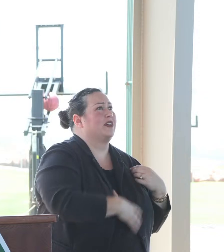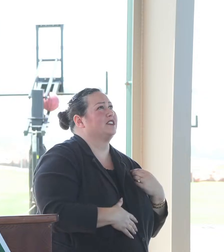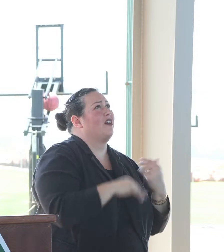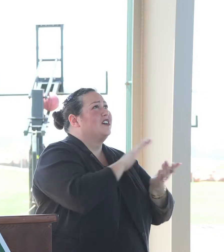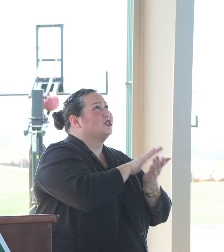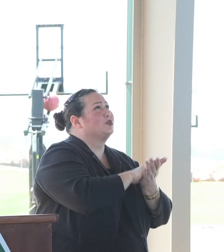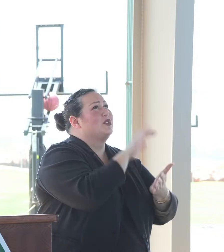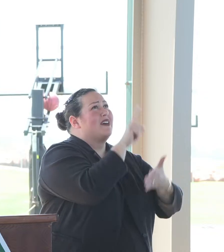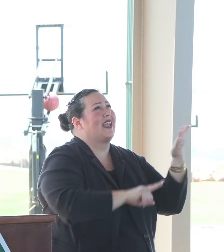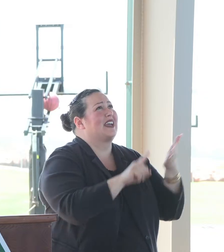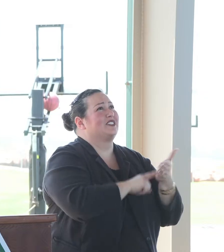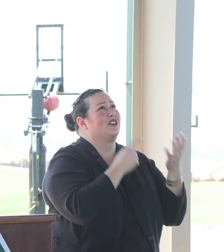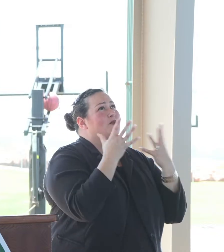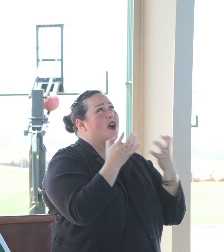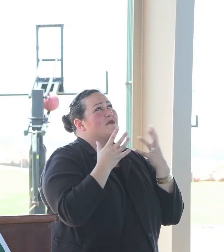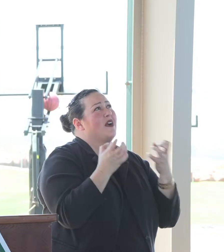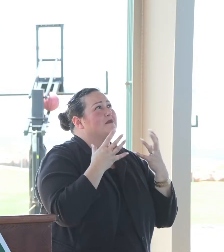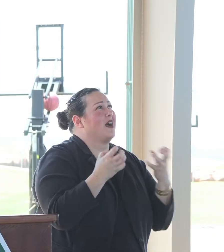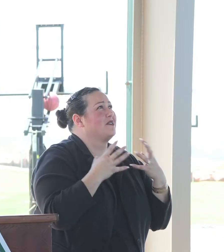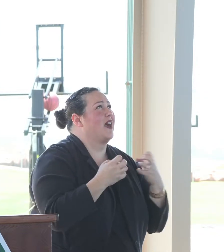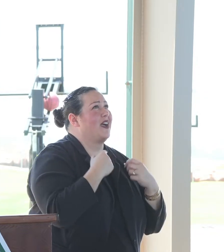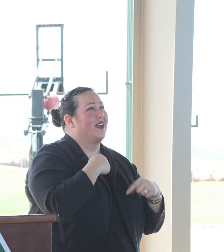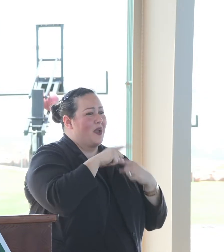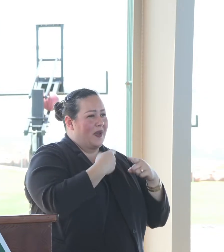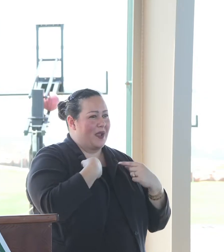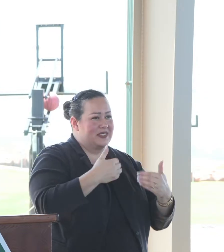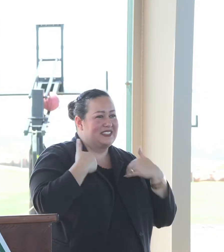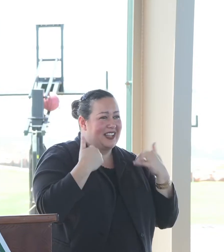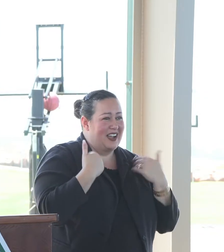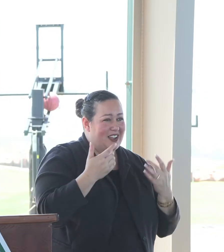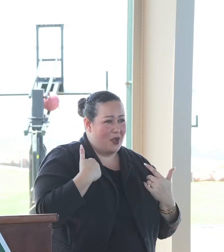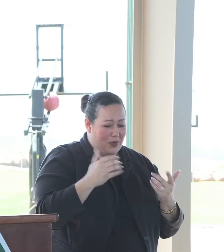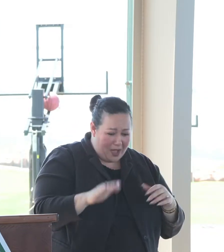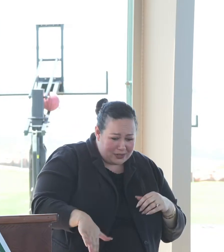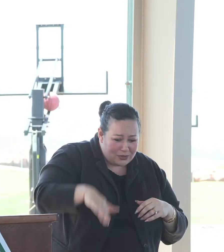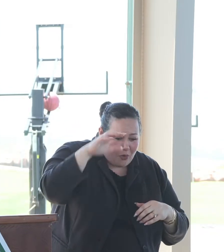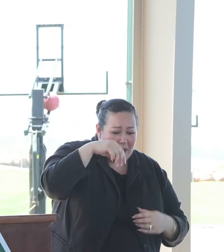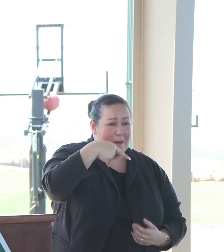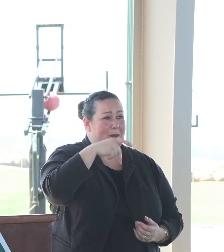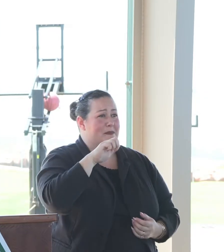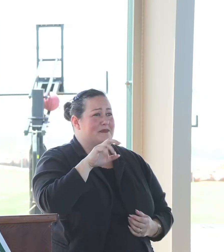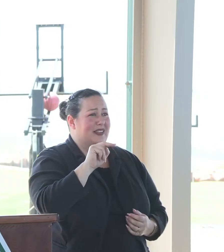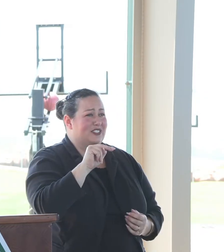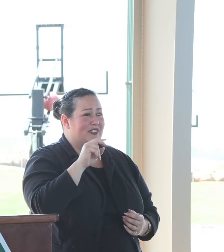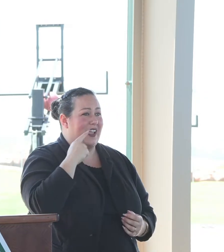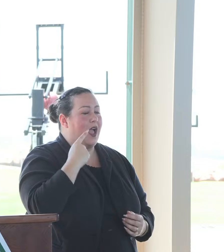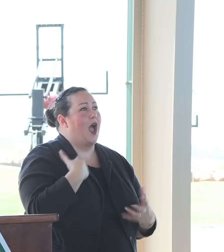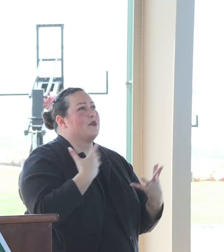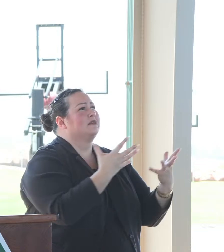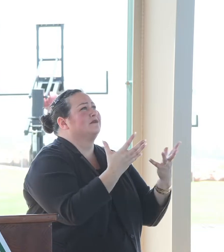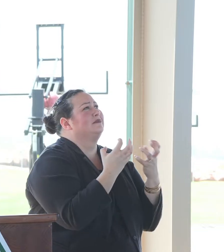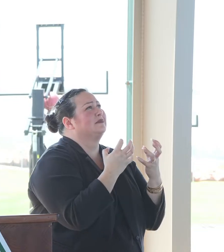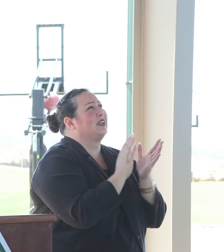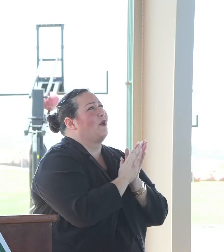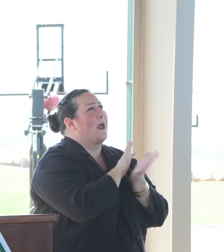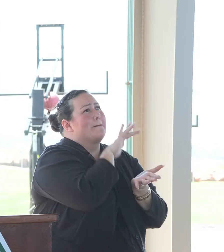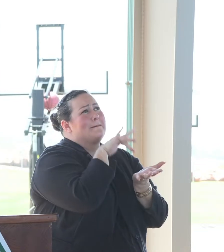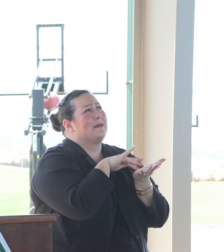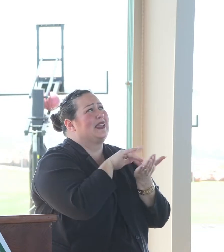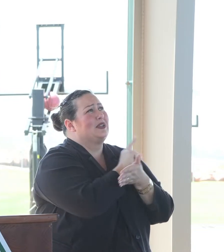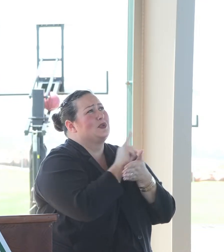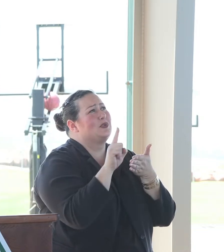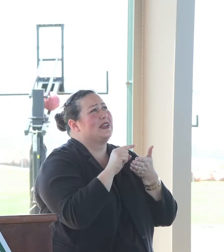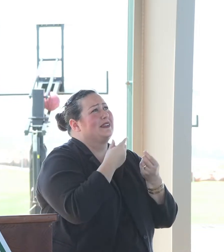canceled. In fact, as a little kid growing up in Pennsylvania, I longed for a midweek